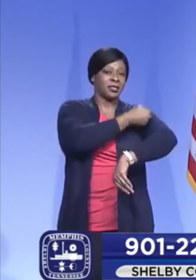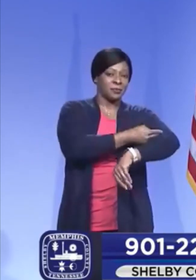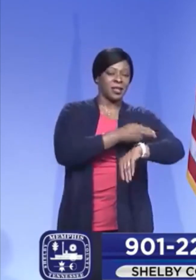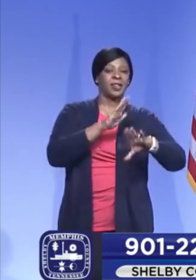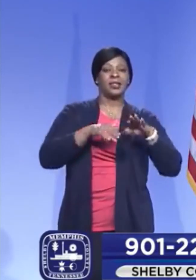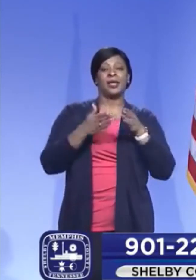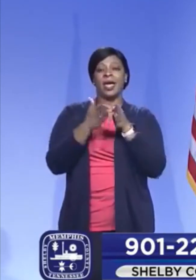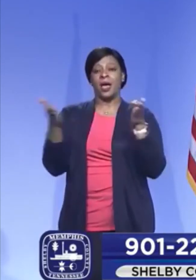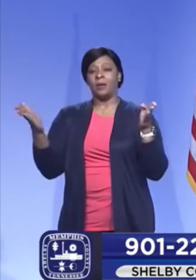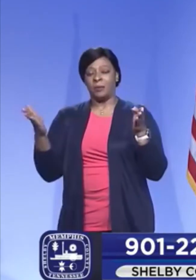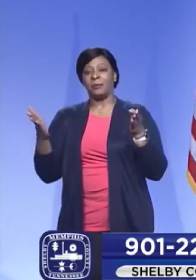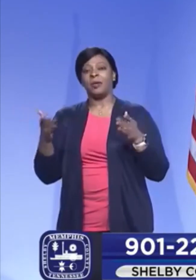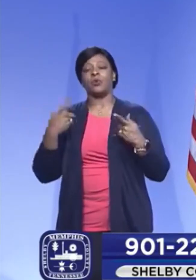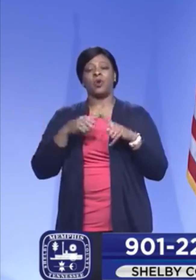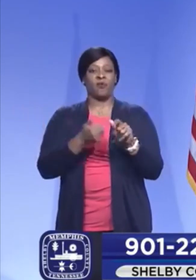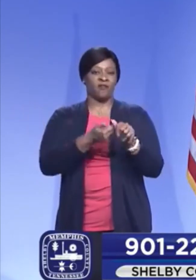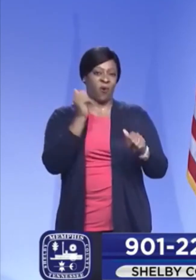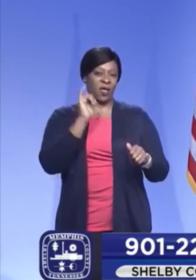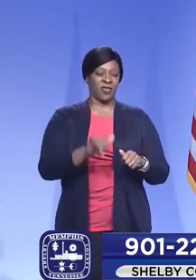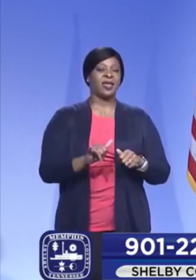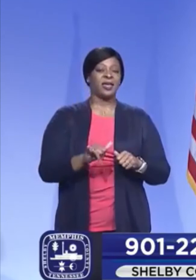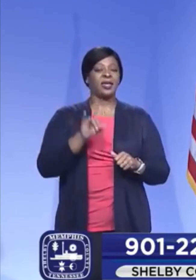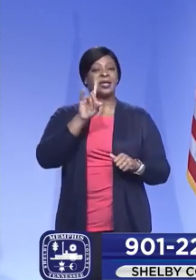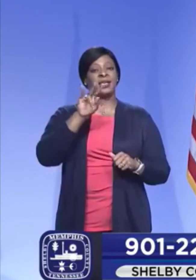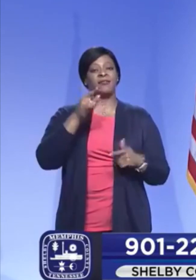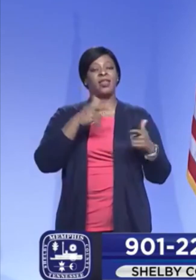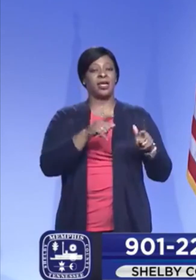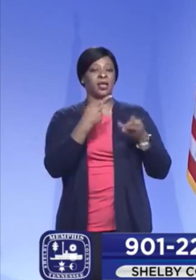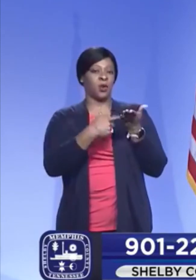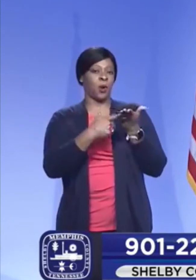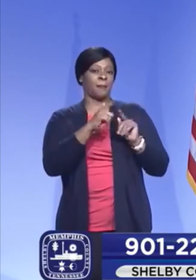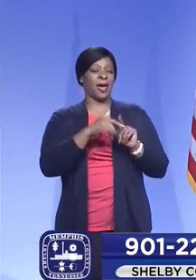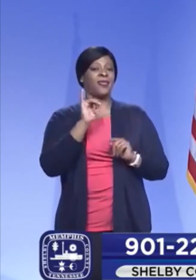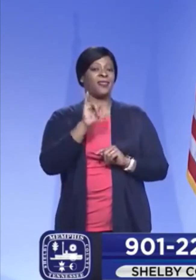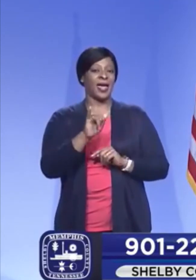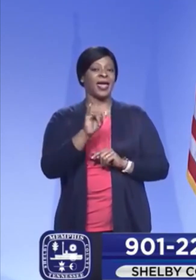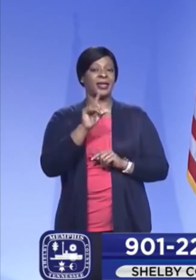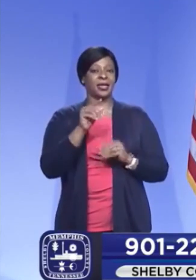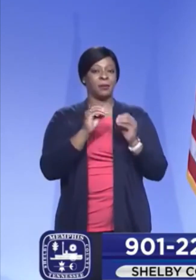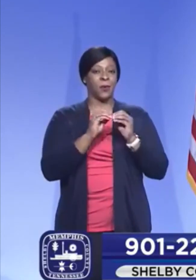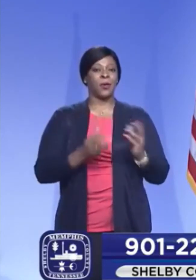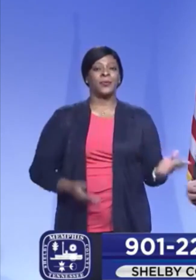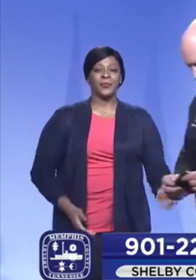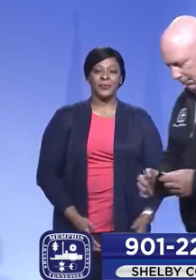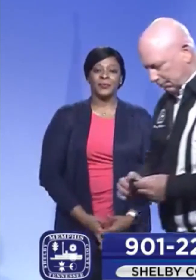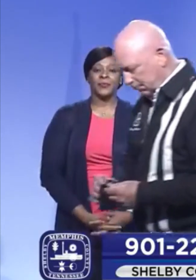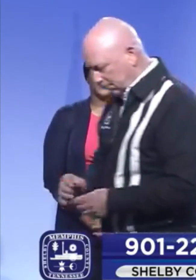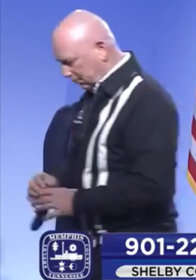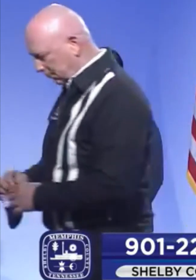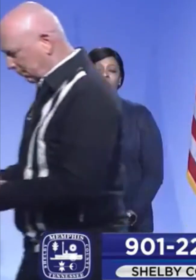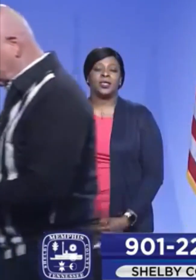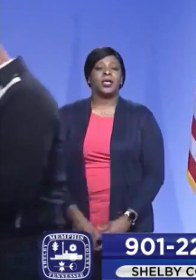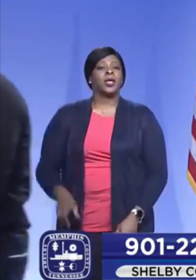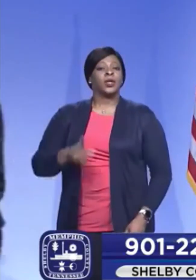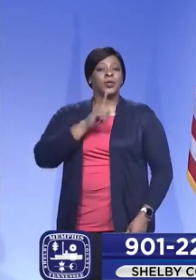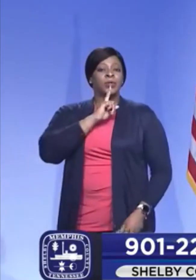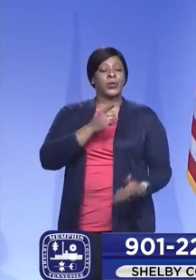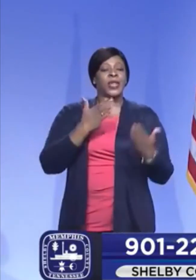that's what we're trying to avoid. So, David, I'll let you talk about the day-to-day versus the long view. Sure, thank you.